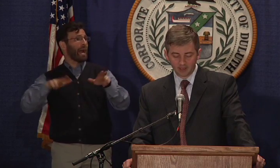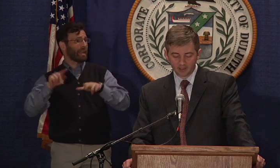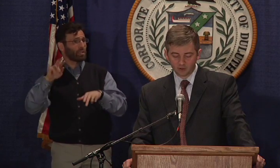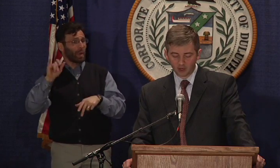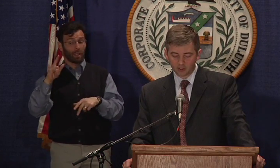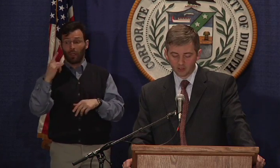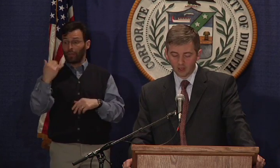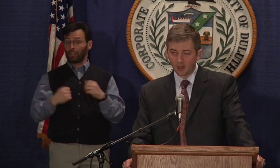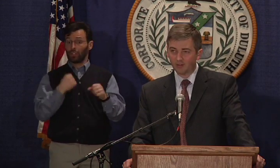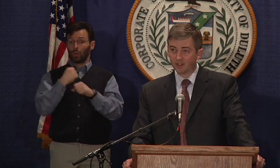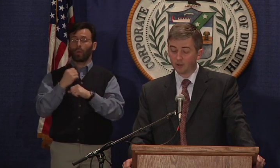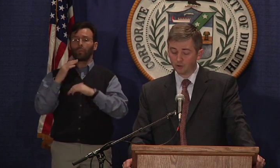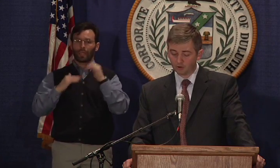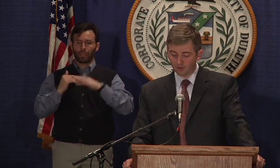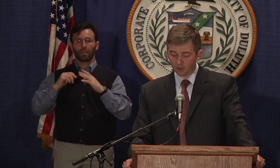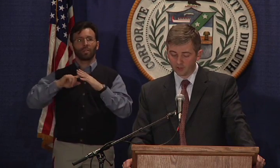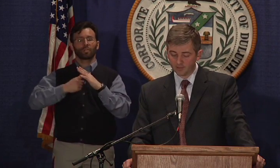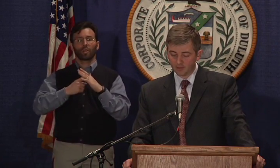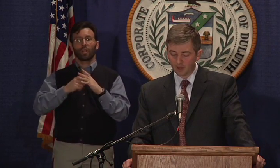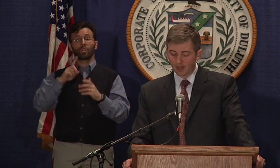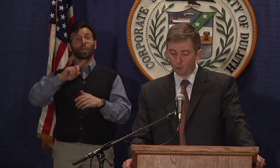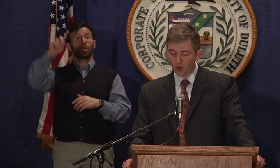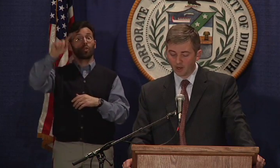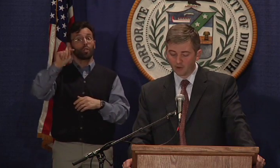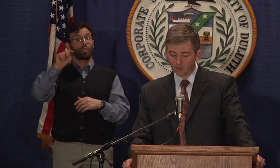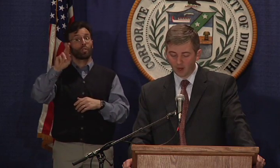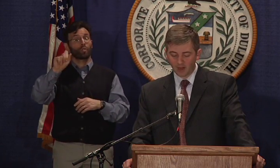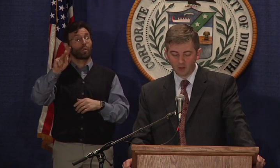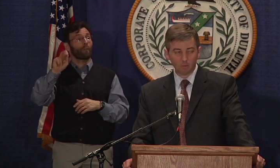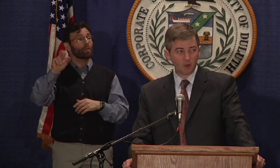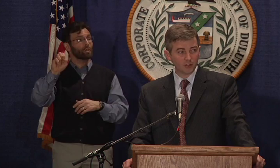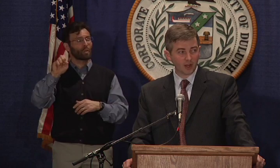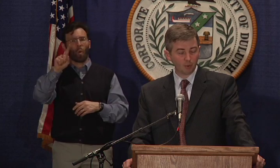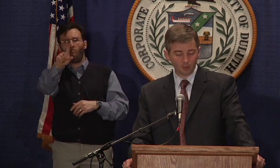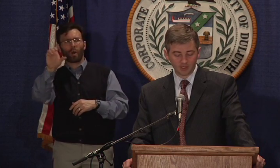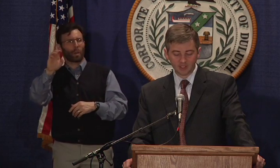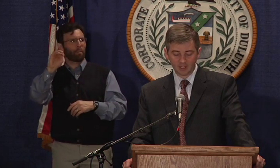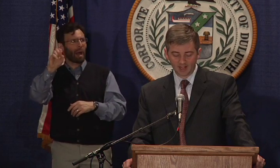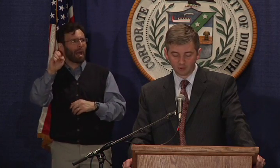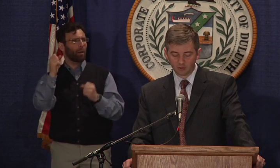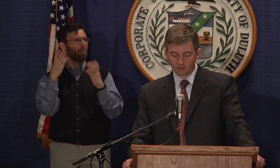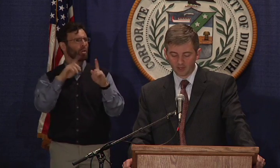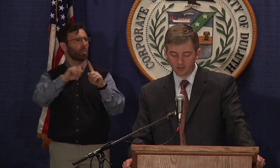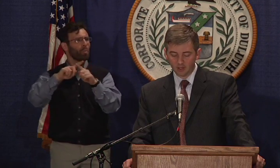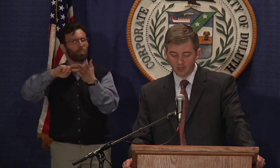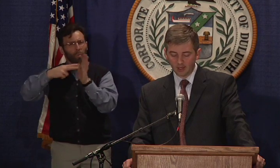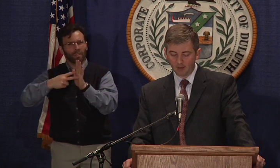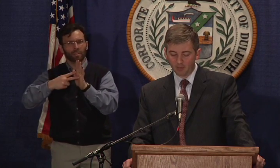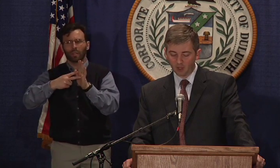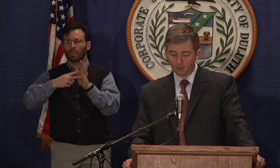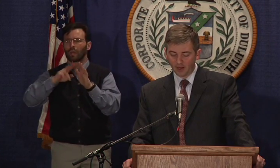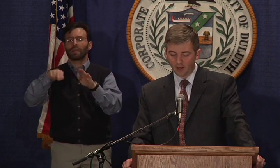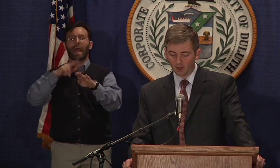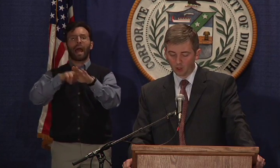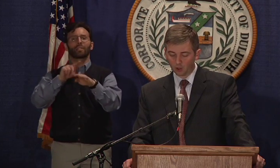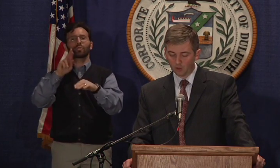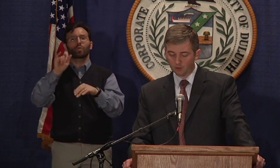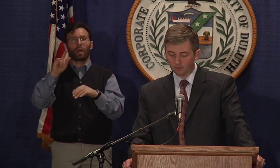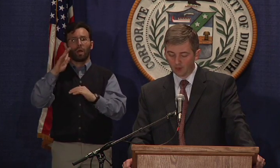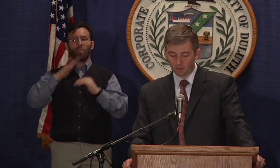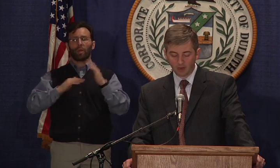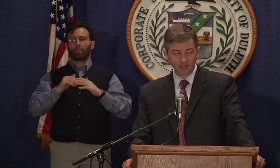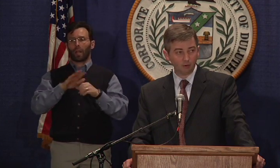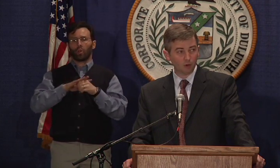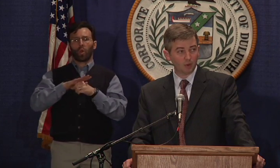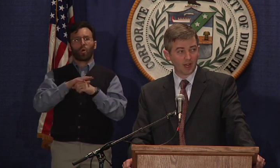will begin construction of the Duluth Traverse, a 100-mile multi-purpose natural trail built by our